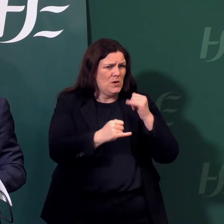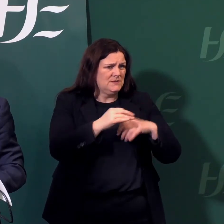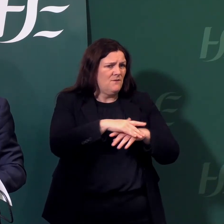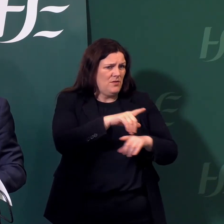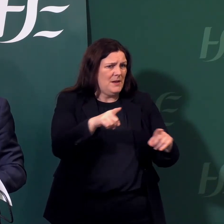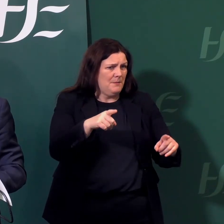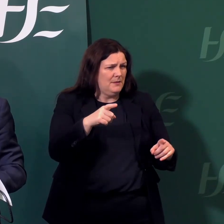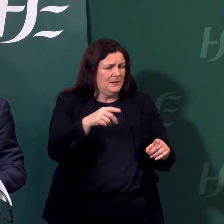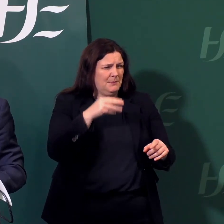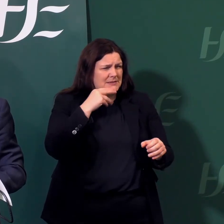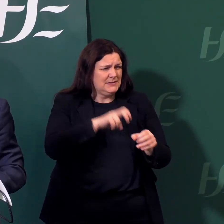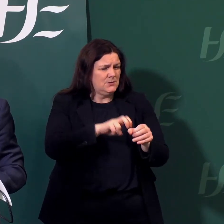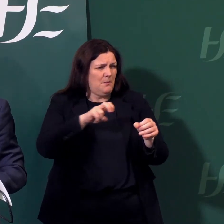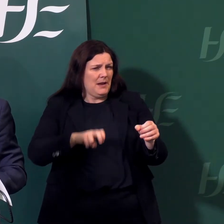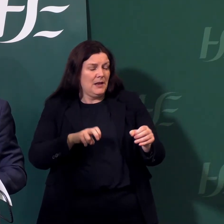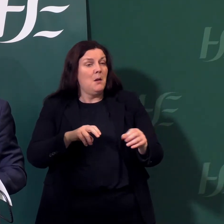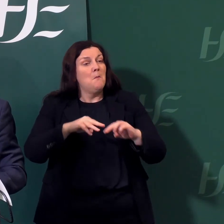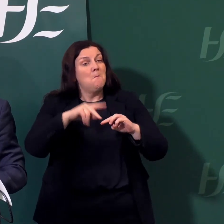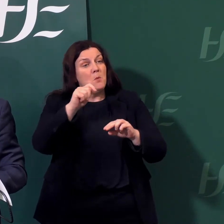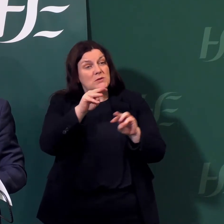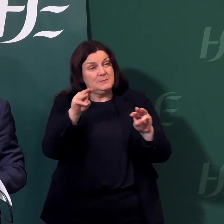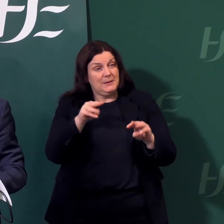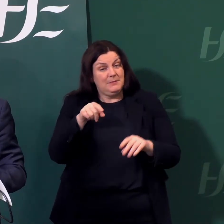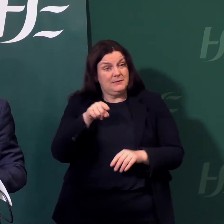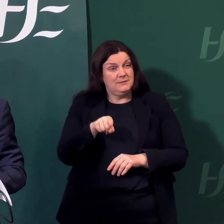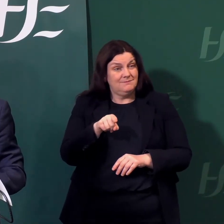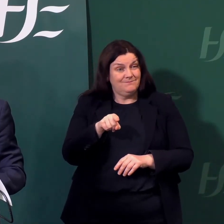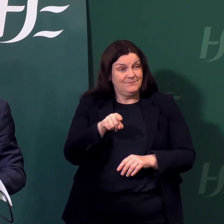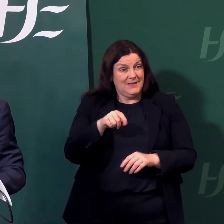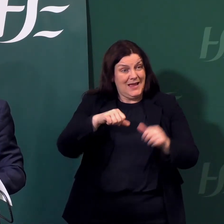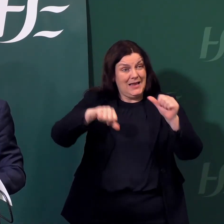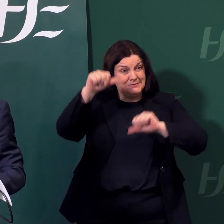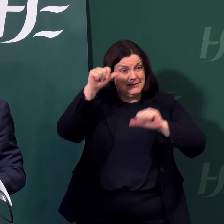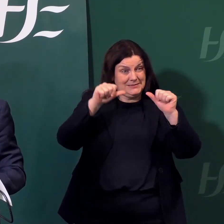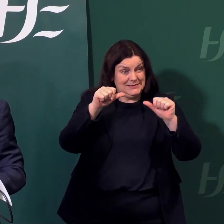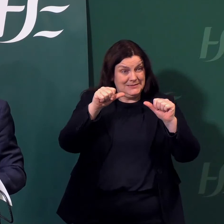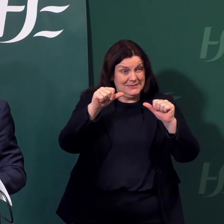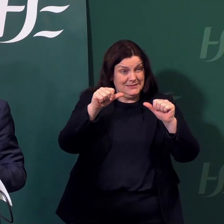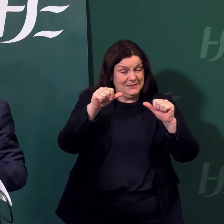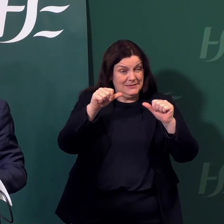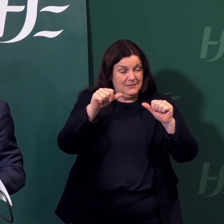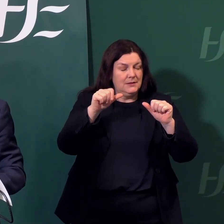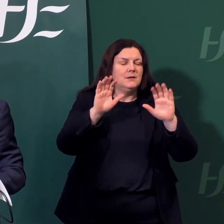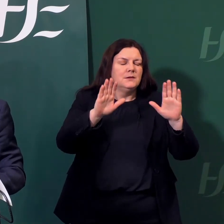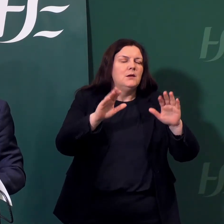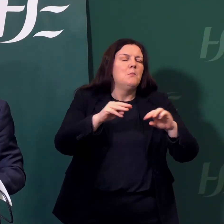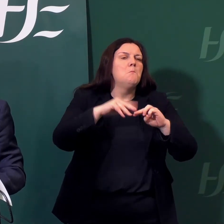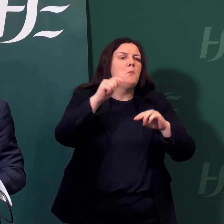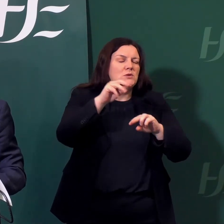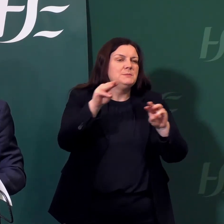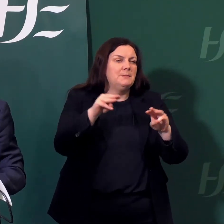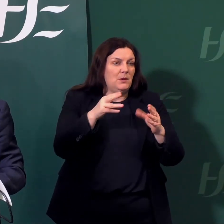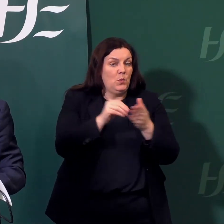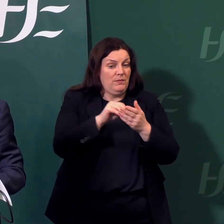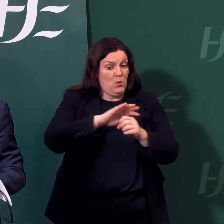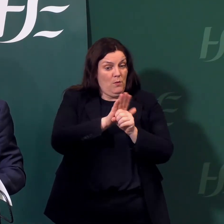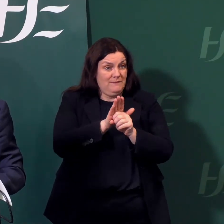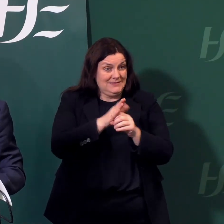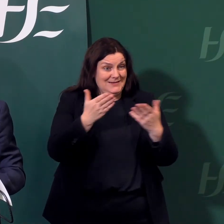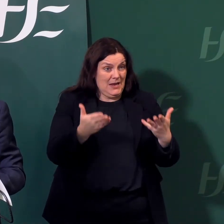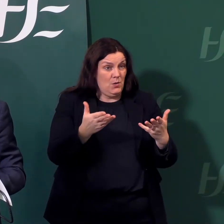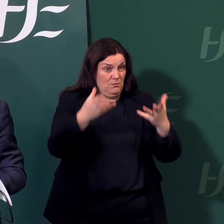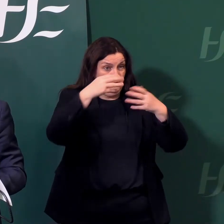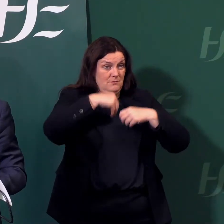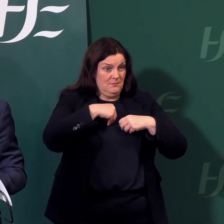stand back and assess that, the vast majority of people, adults, the vast majority of people with COVID in our hospitals